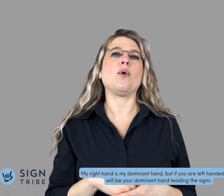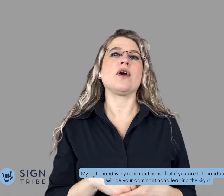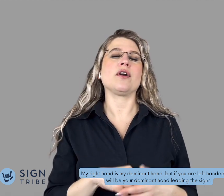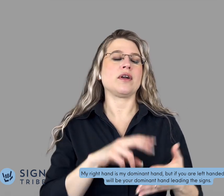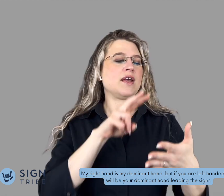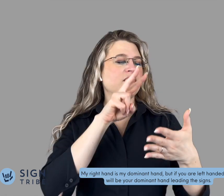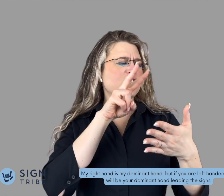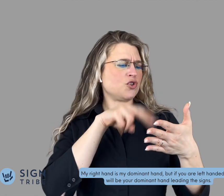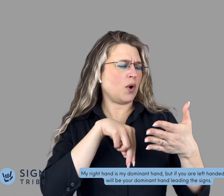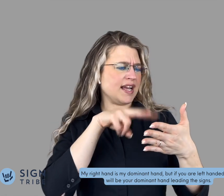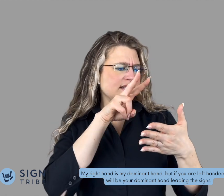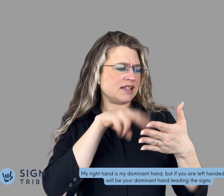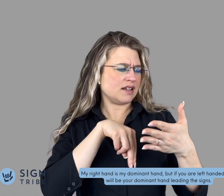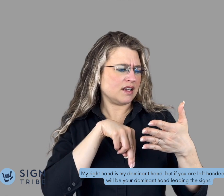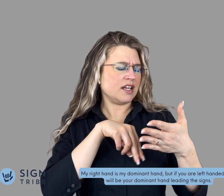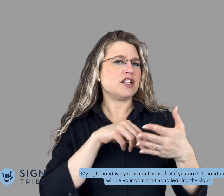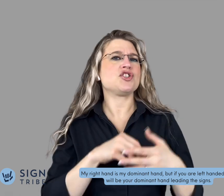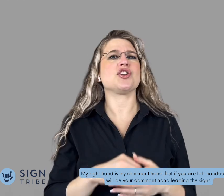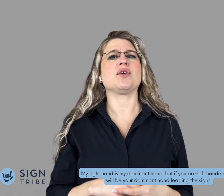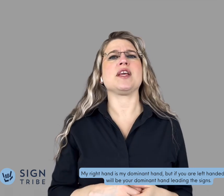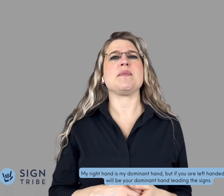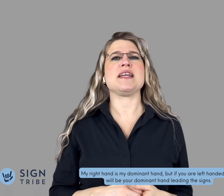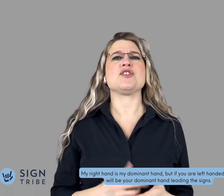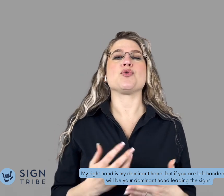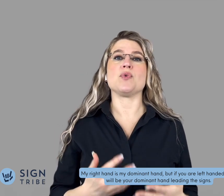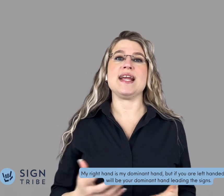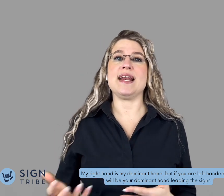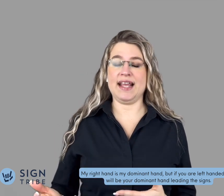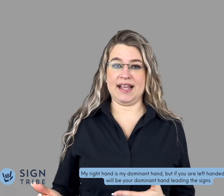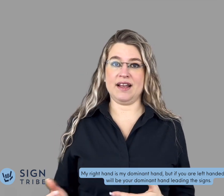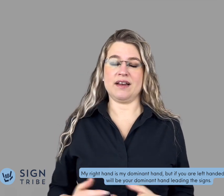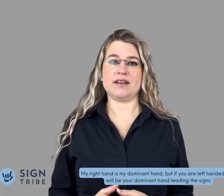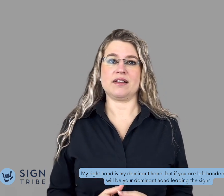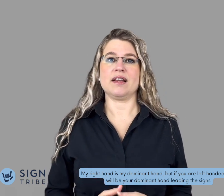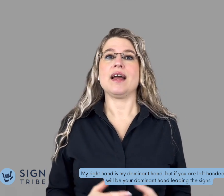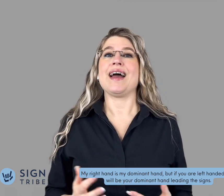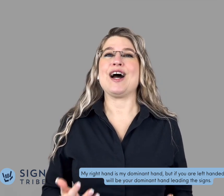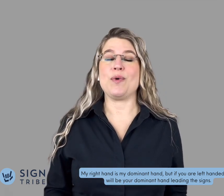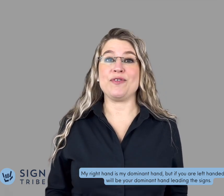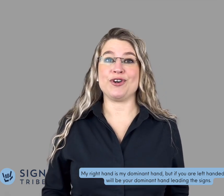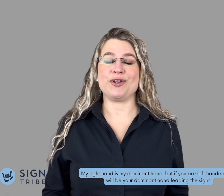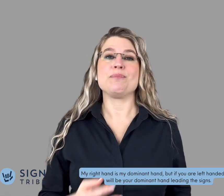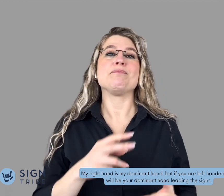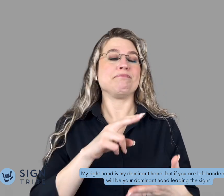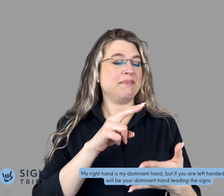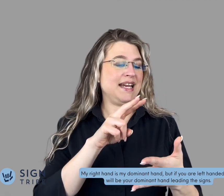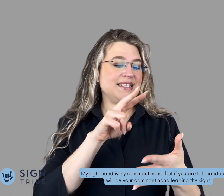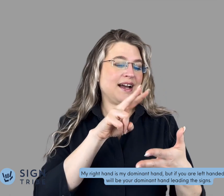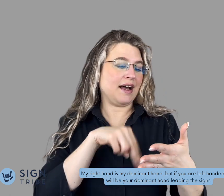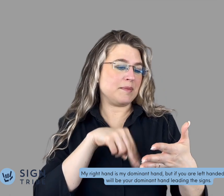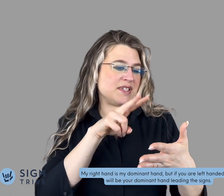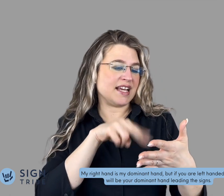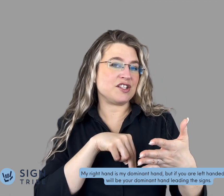or if it's twice, generally means reading. However, many times that's